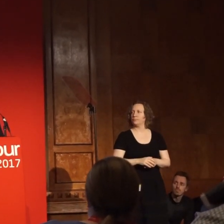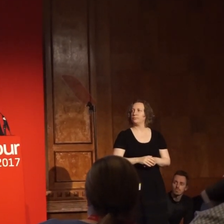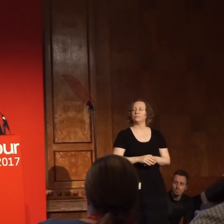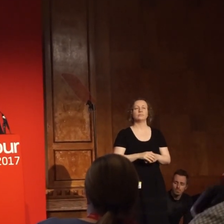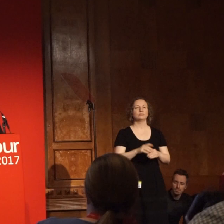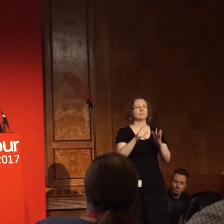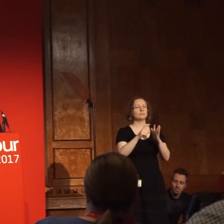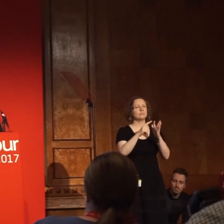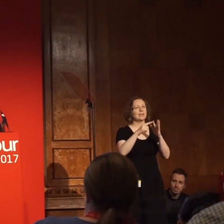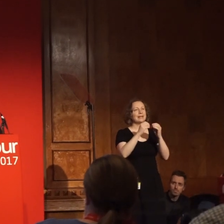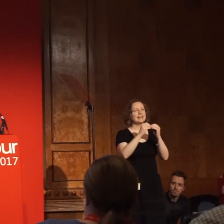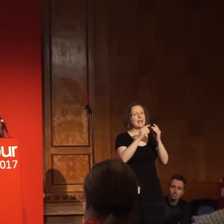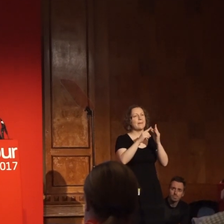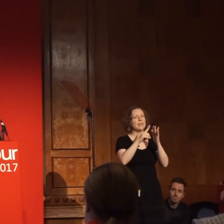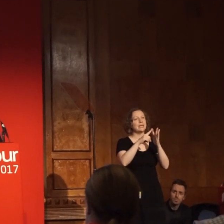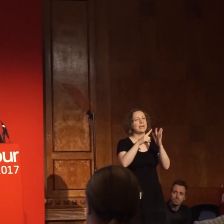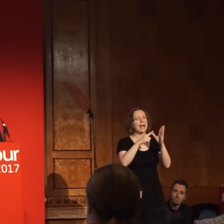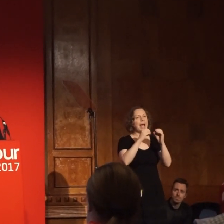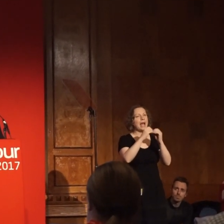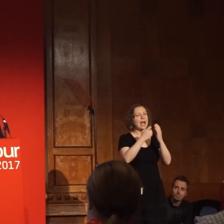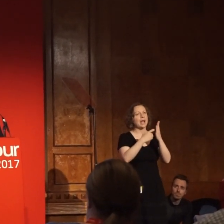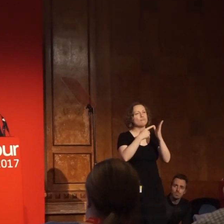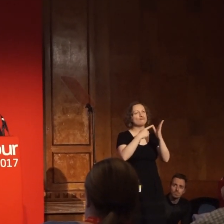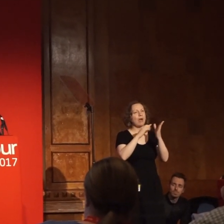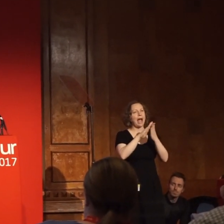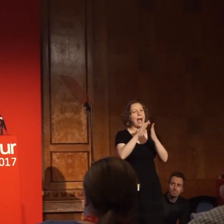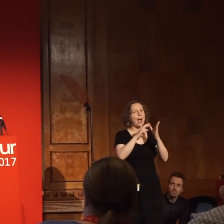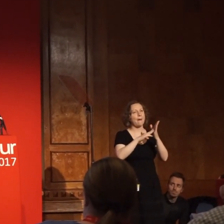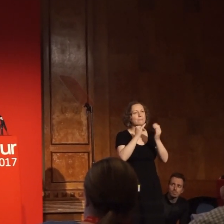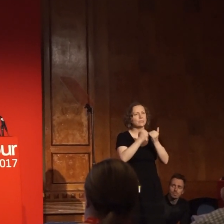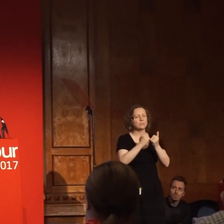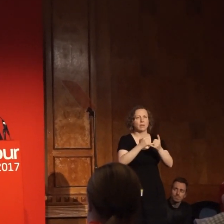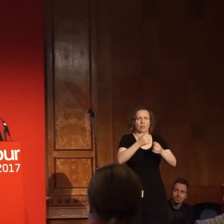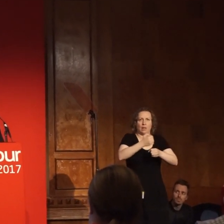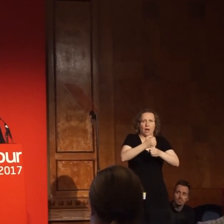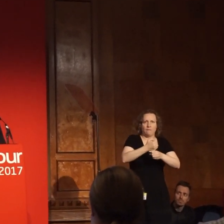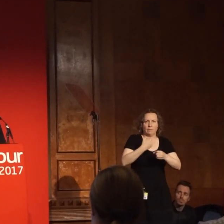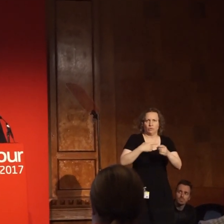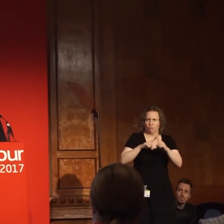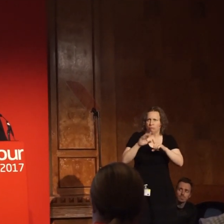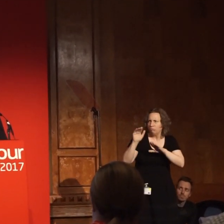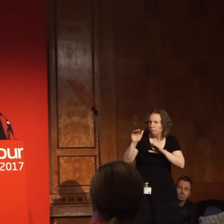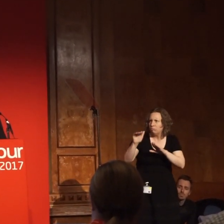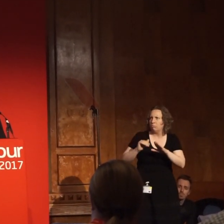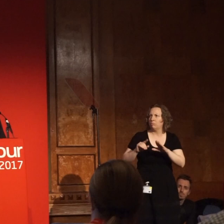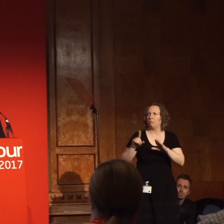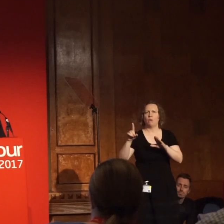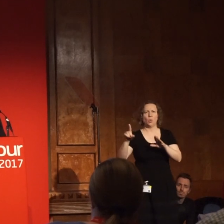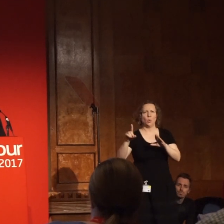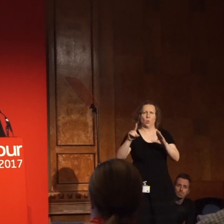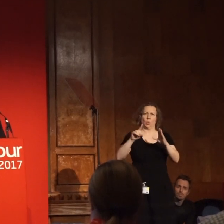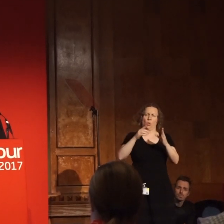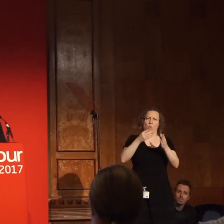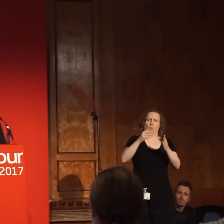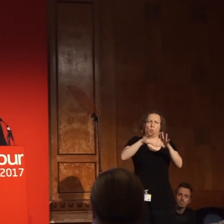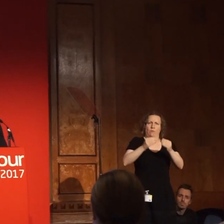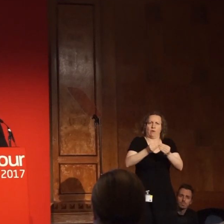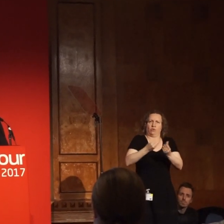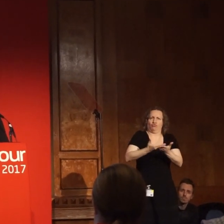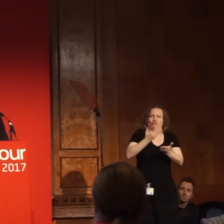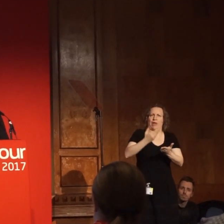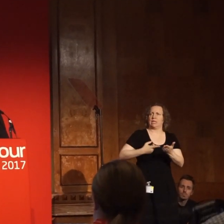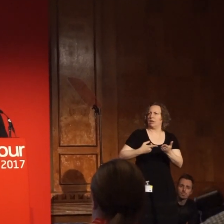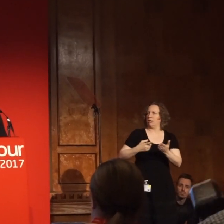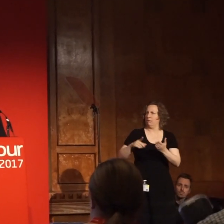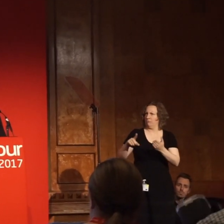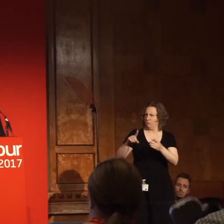Abrahams, for the work she does in holding the government to account, chasing them down on the injustice of universal credit. Debbie, thanks for